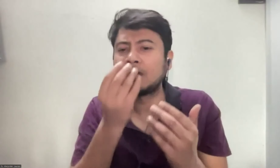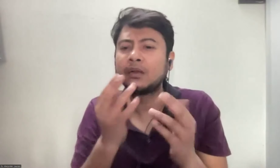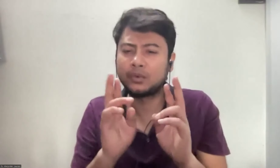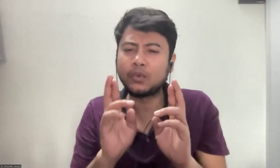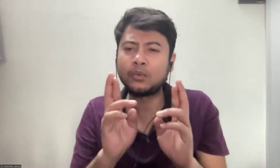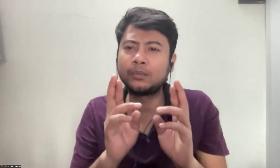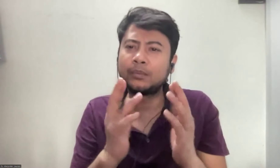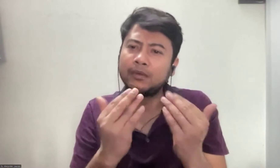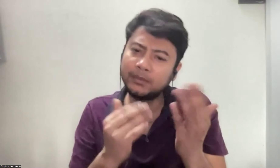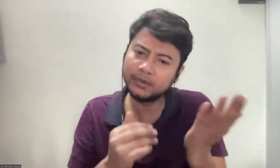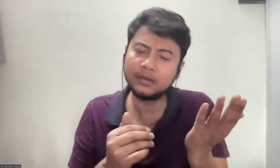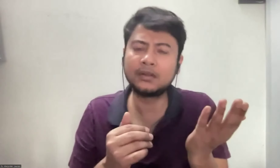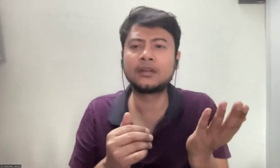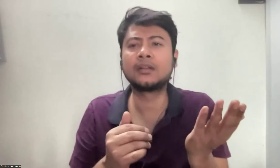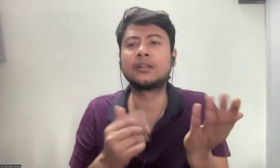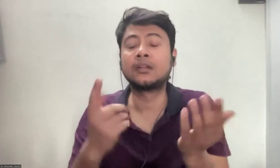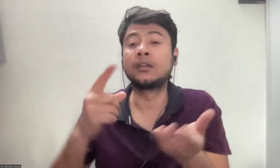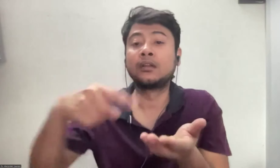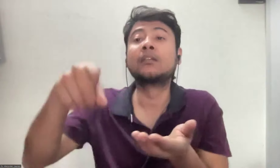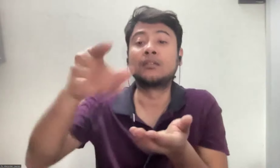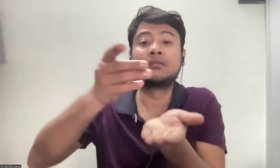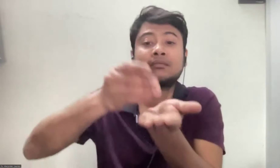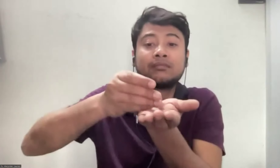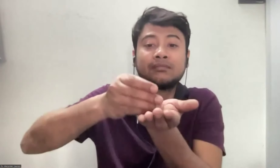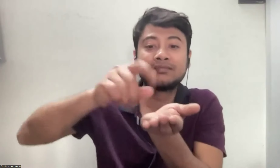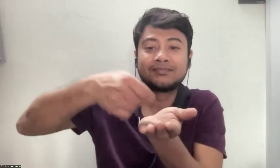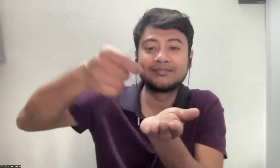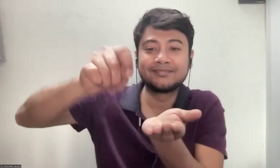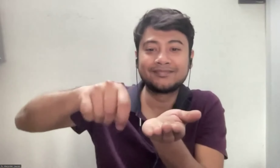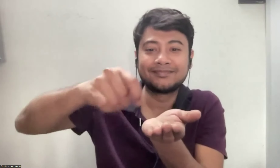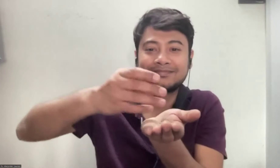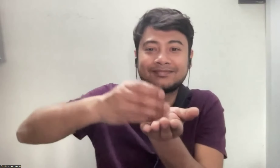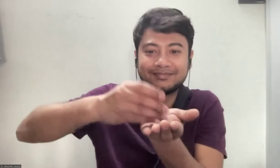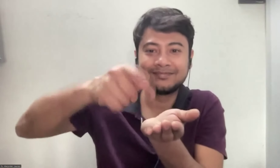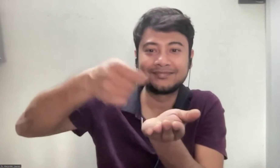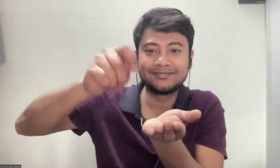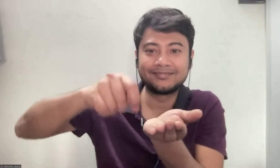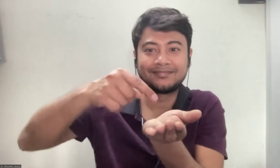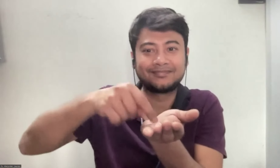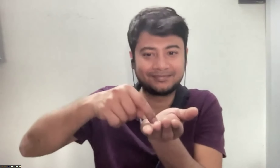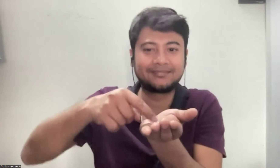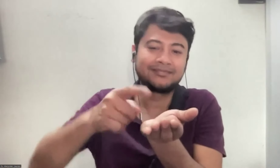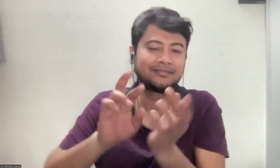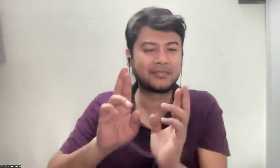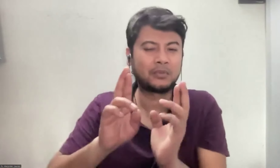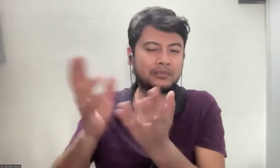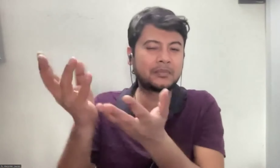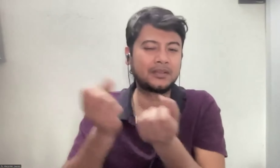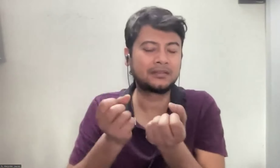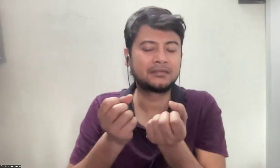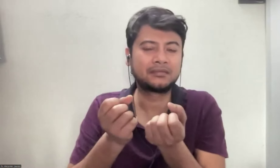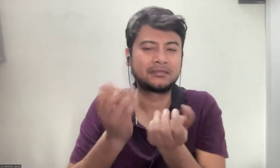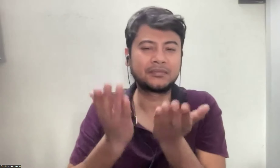think, arrange from your own house. And slowly you should, once in a year, if some festival comes and you want to buy,